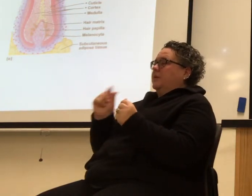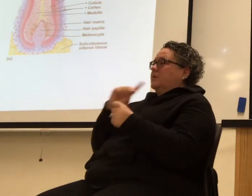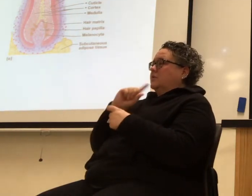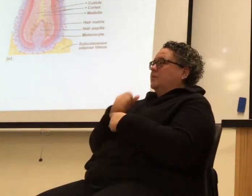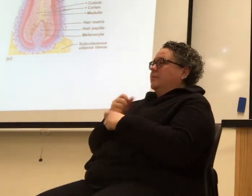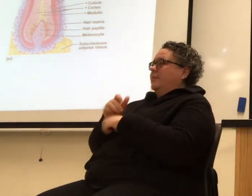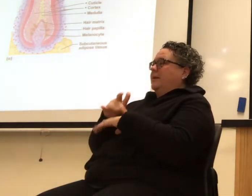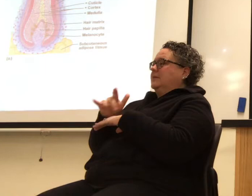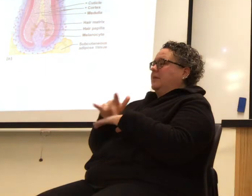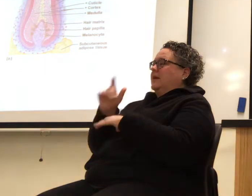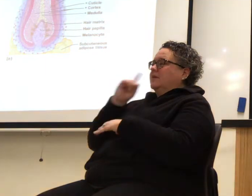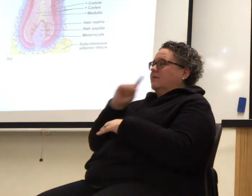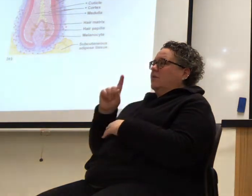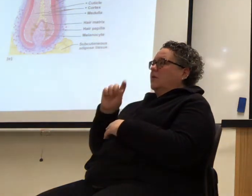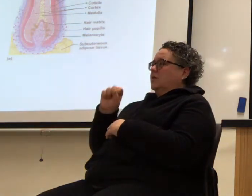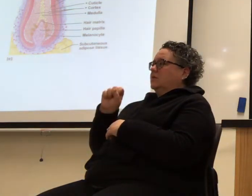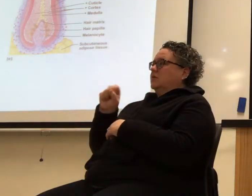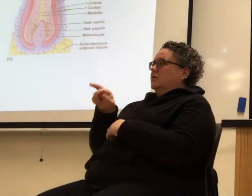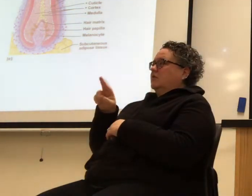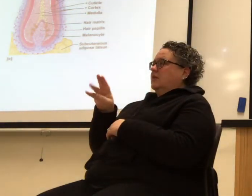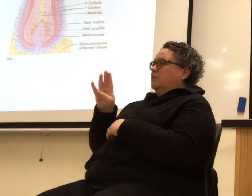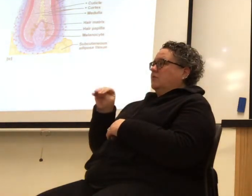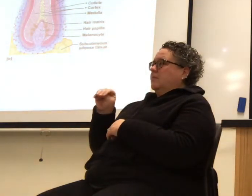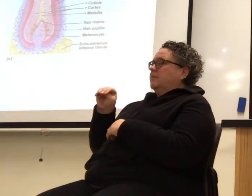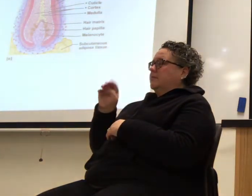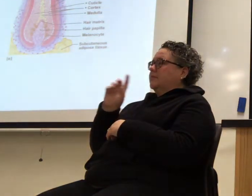so lightly